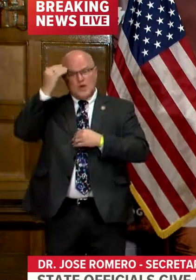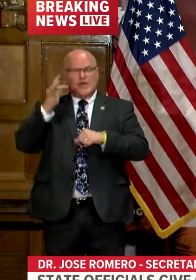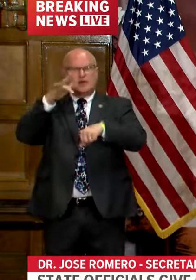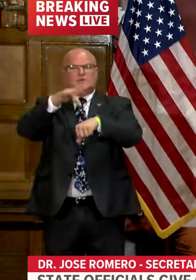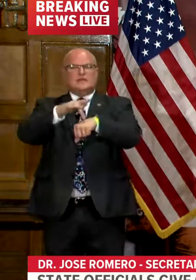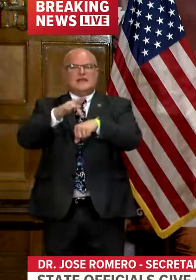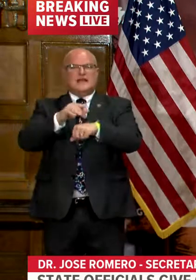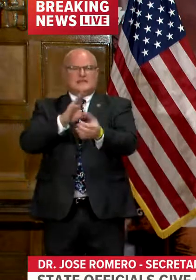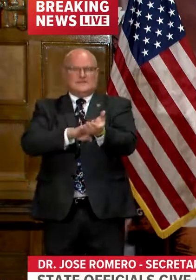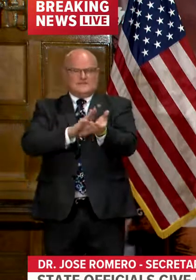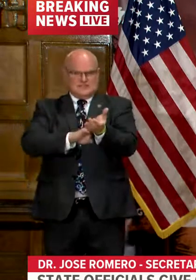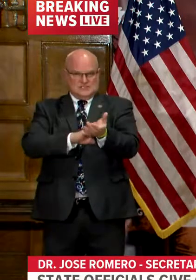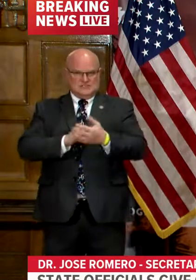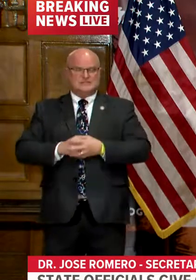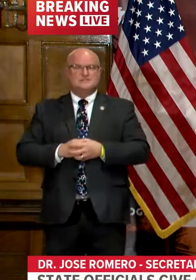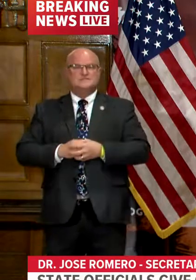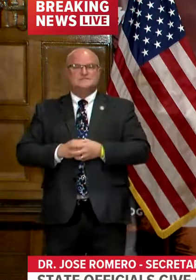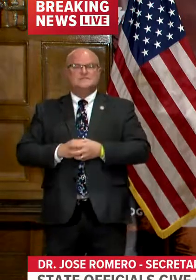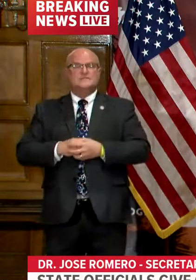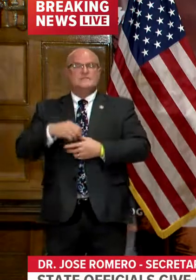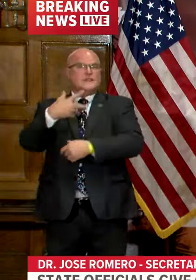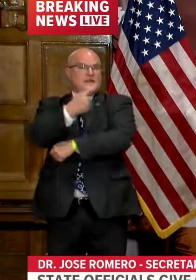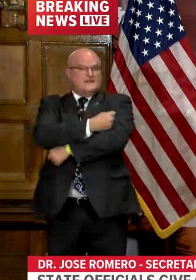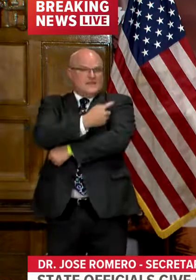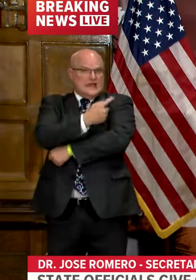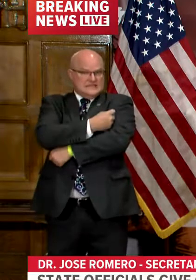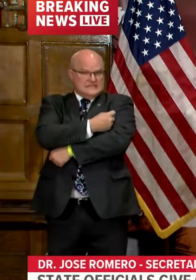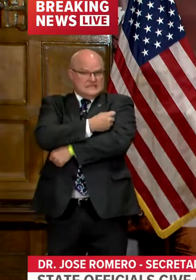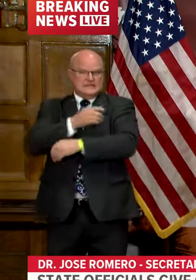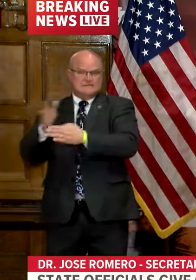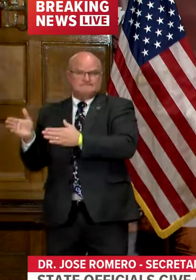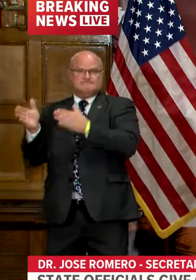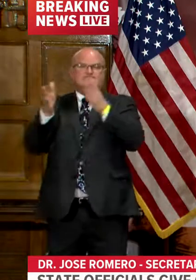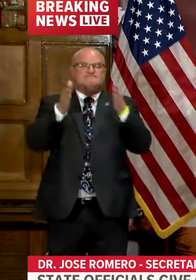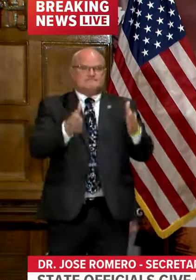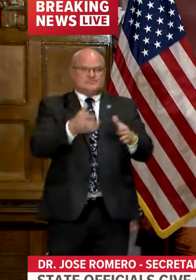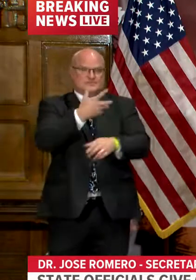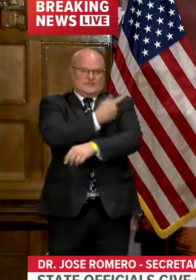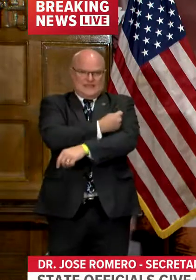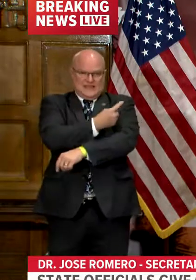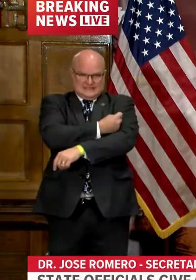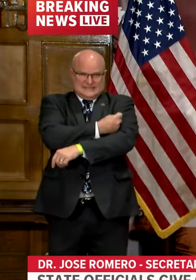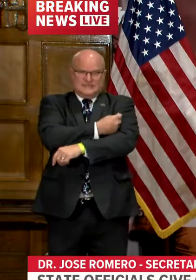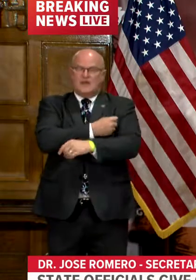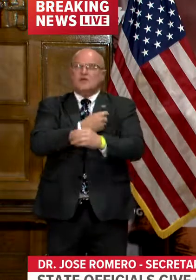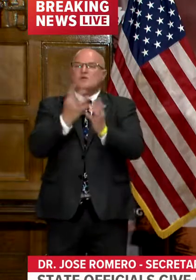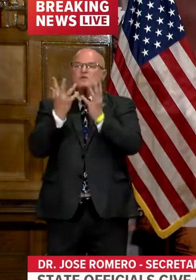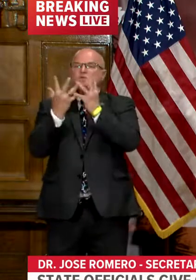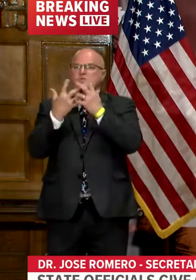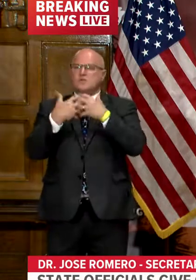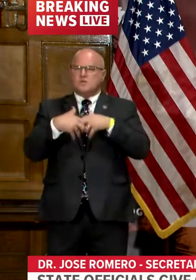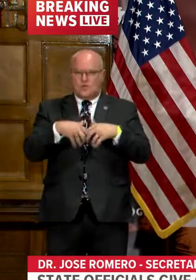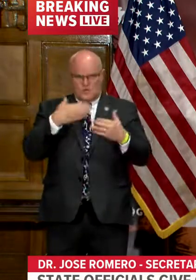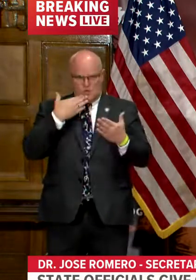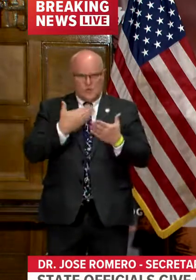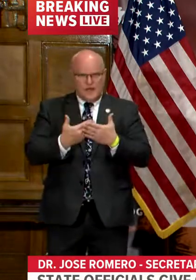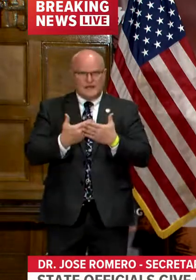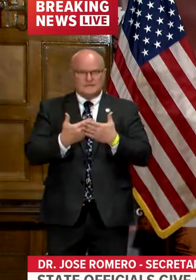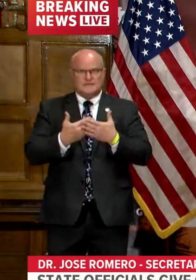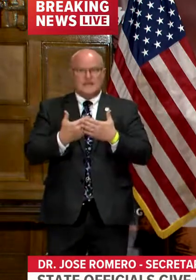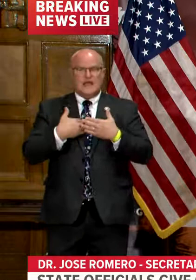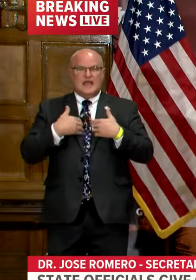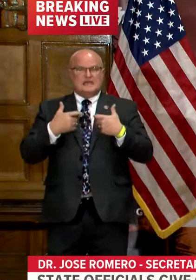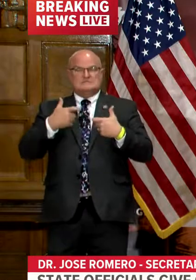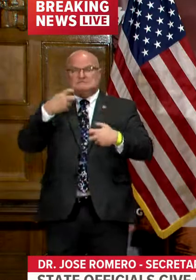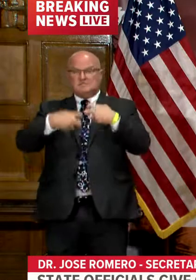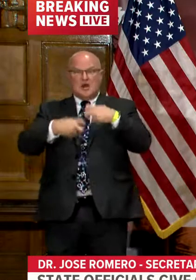to the physicians. Our vaccine rollout, and I'm going to change a little bit to vaccines. Our vaccine rollout has gone well. We have not had any